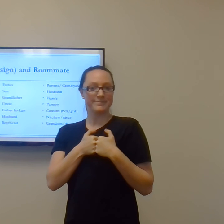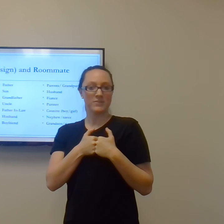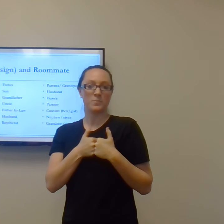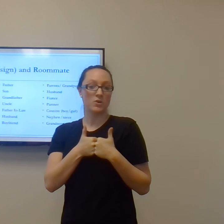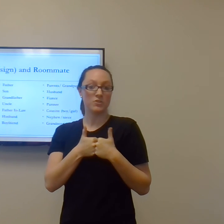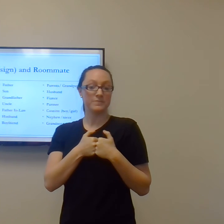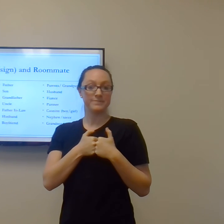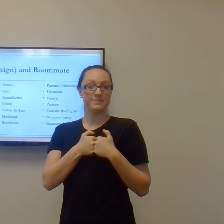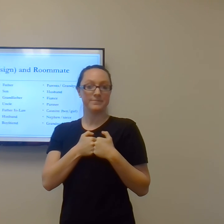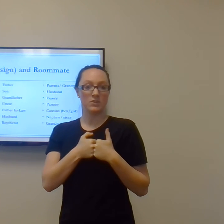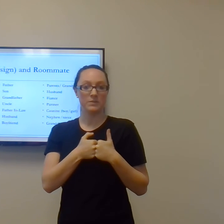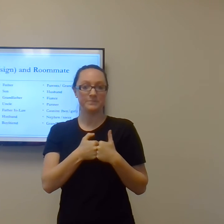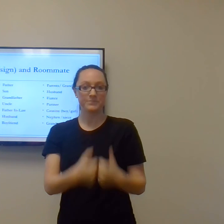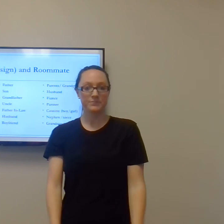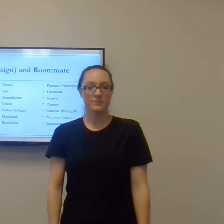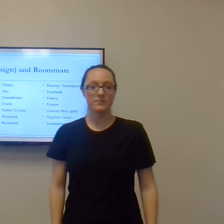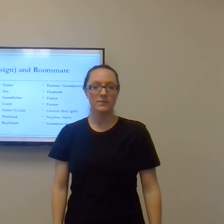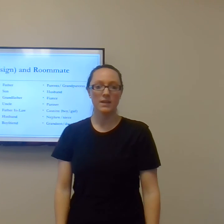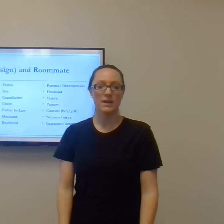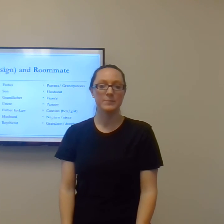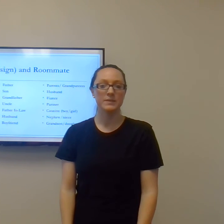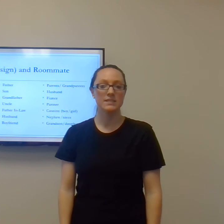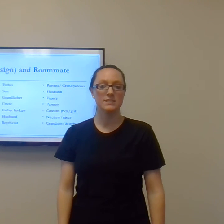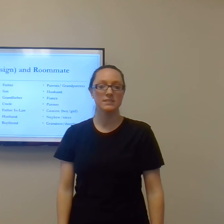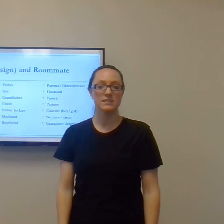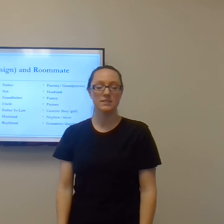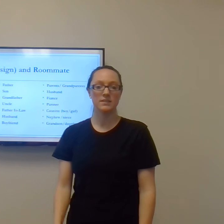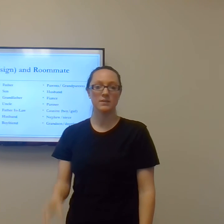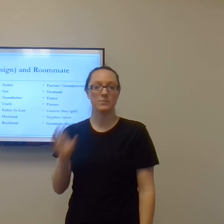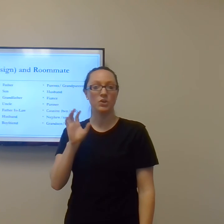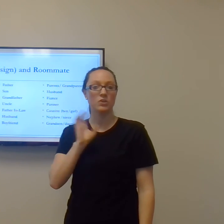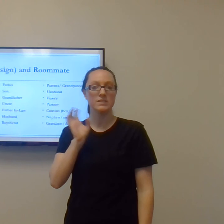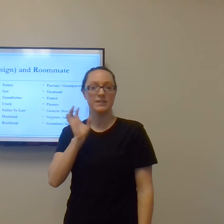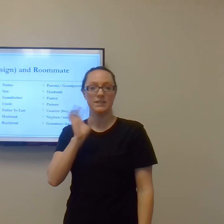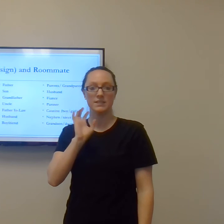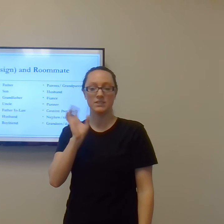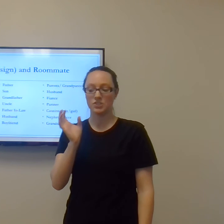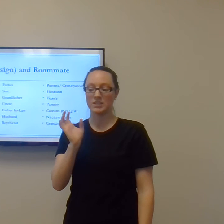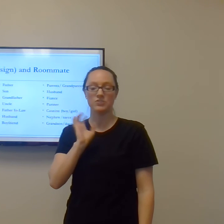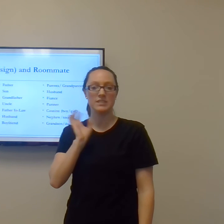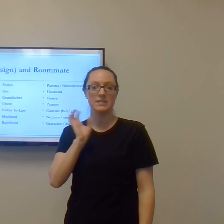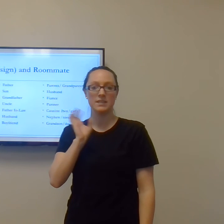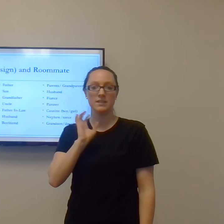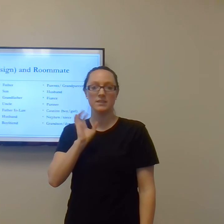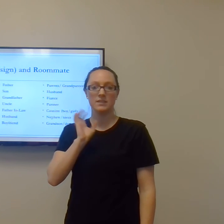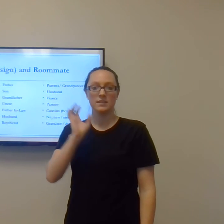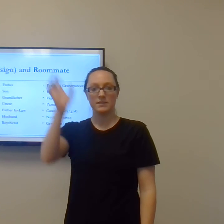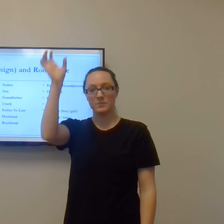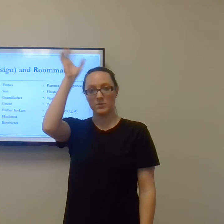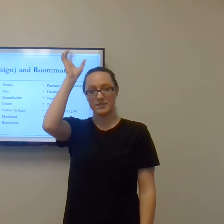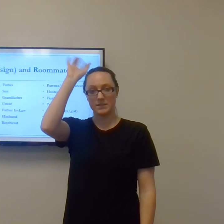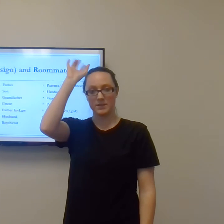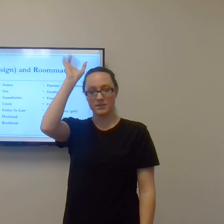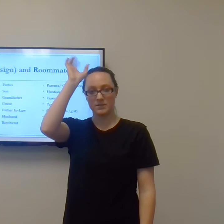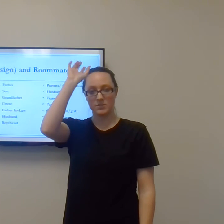or partner, either one. Cousins, the girl is down here, and you shake your C. The boy is up here, you shake